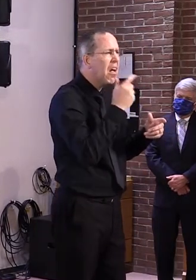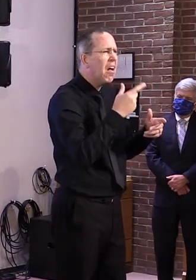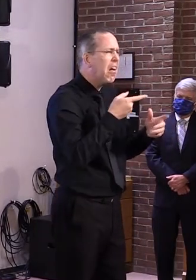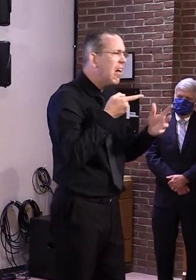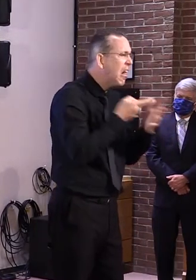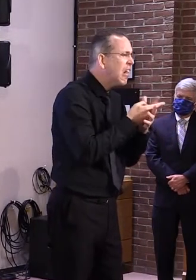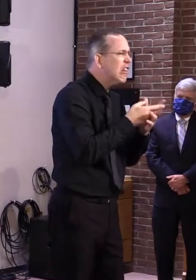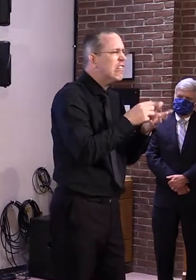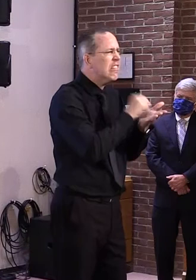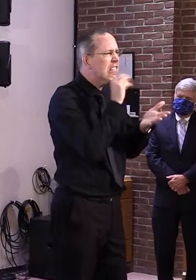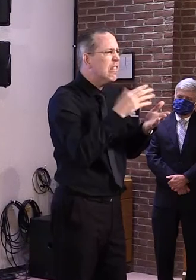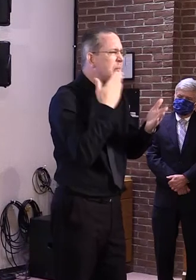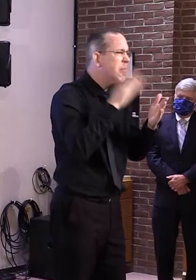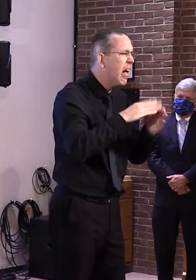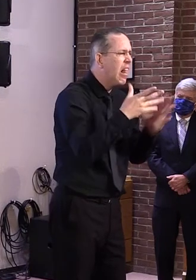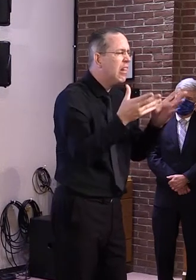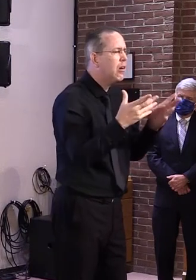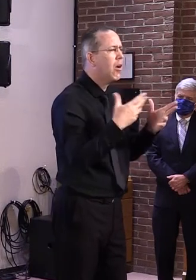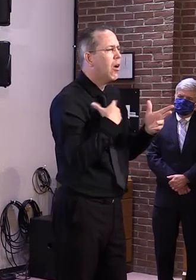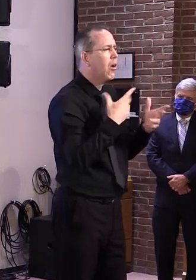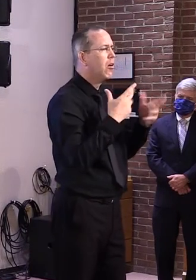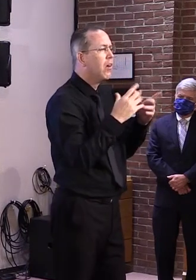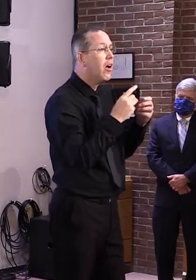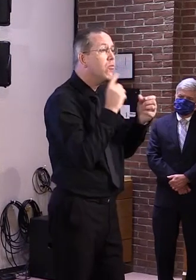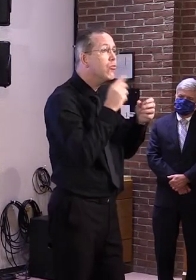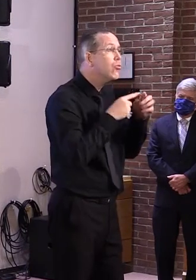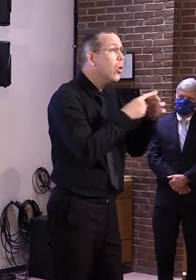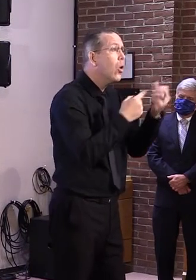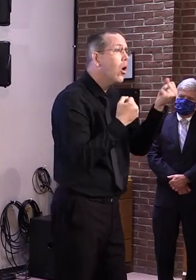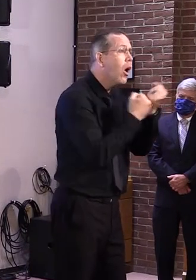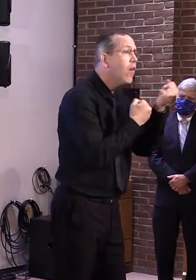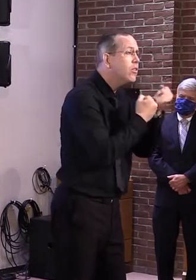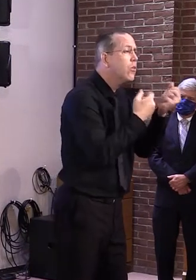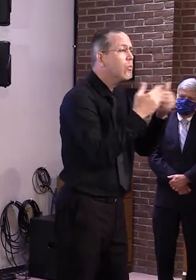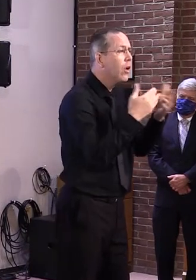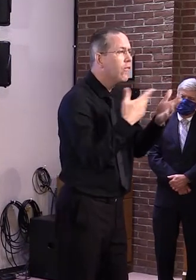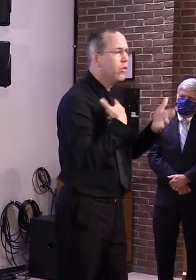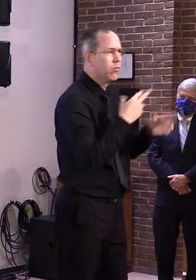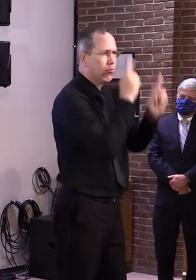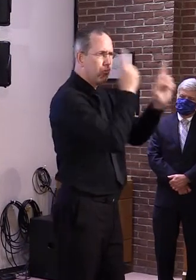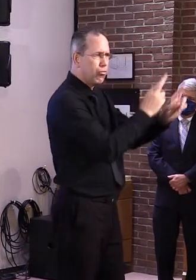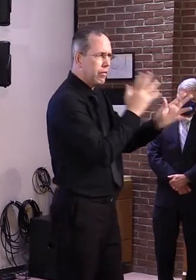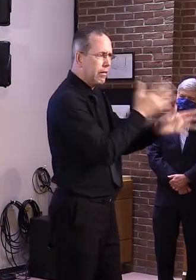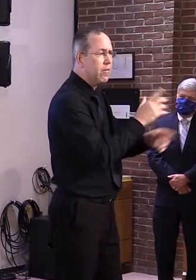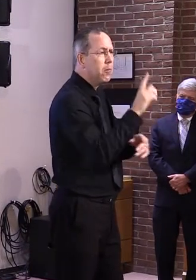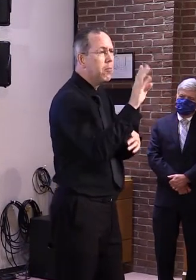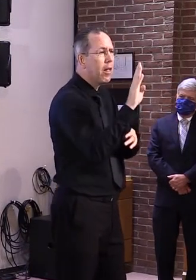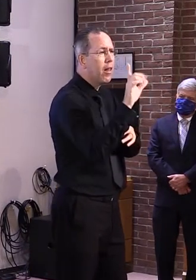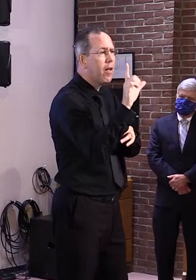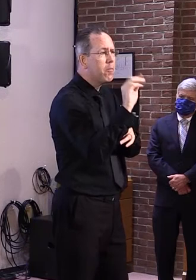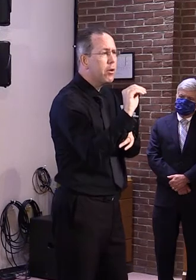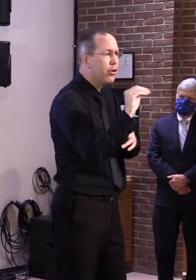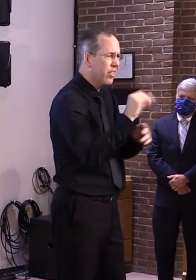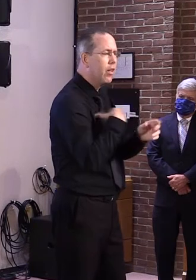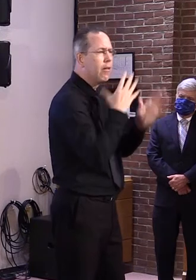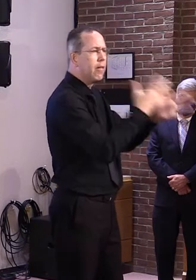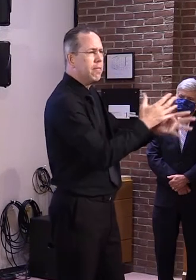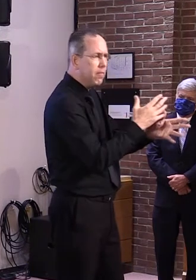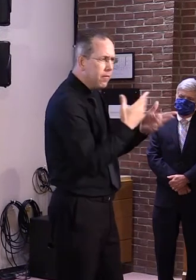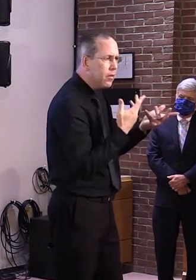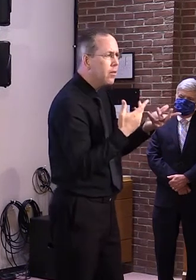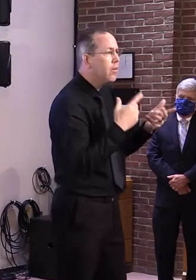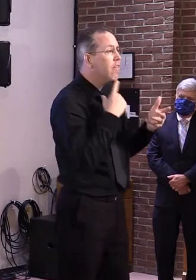violence, it should be allowed to remain. Any mural or paint applied to a highway sign shall be removed regardless of